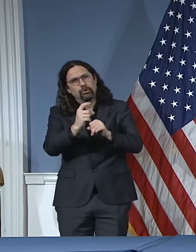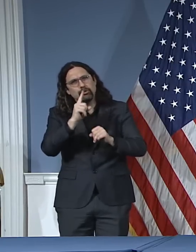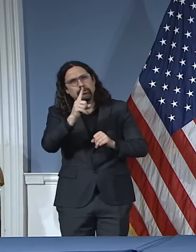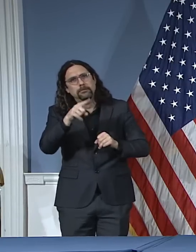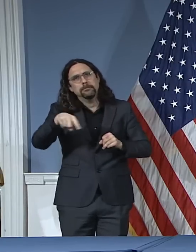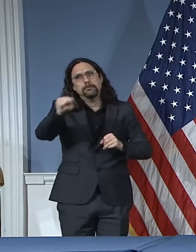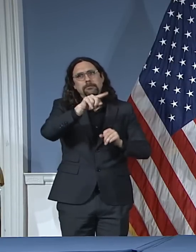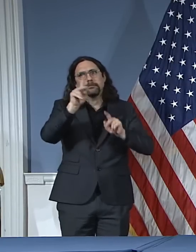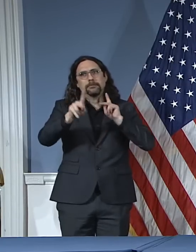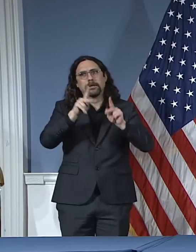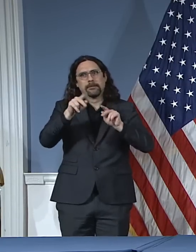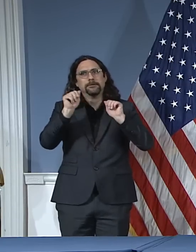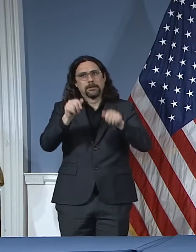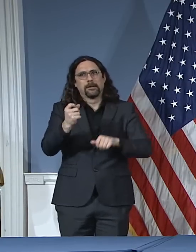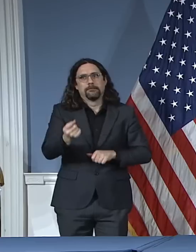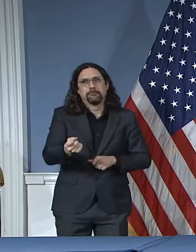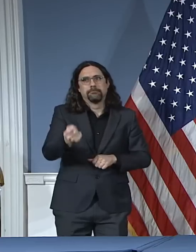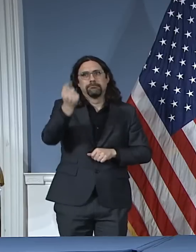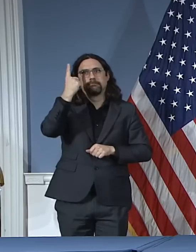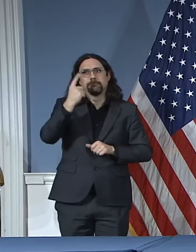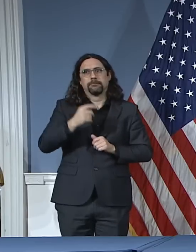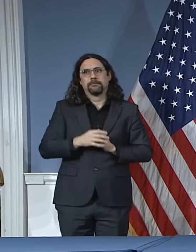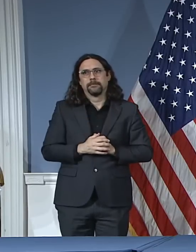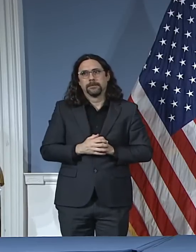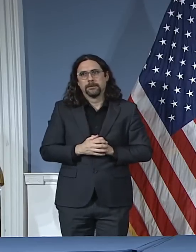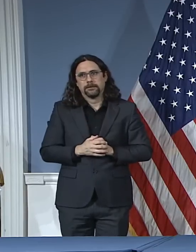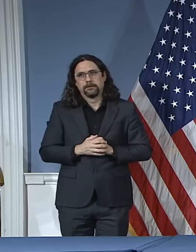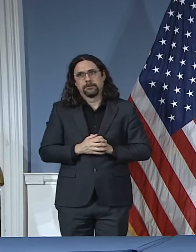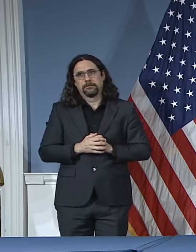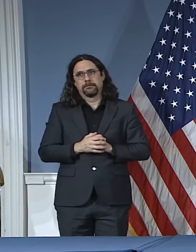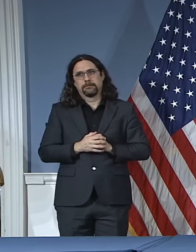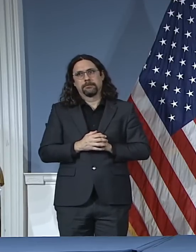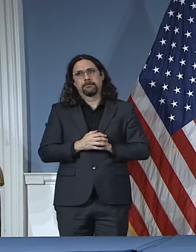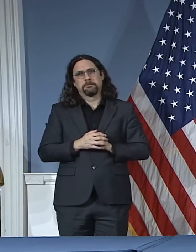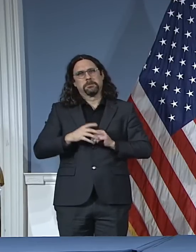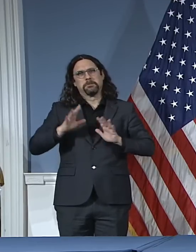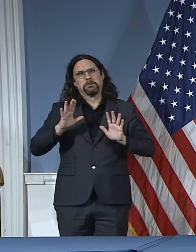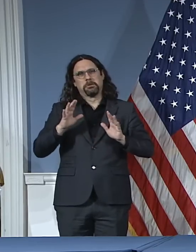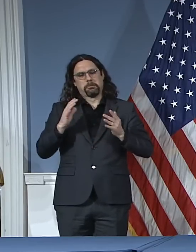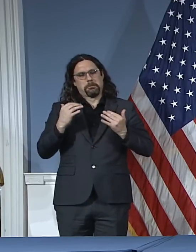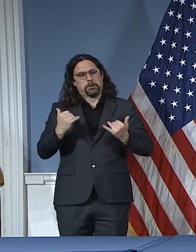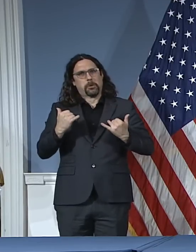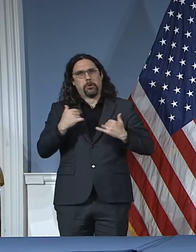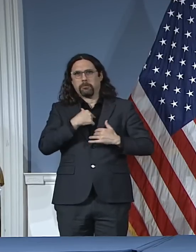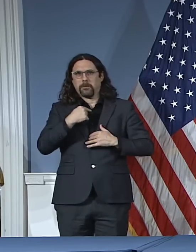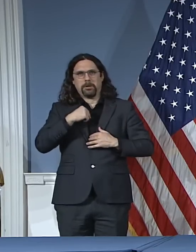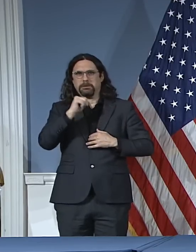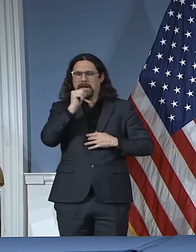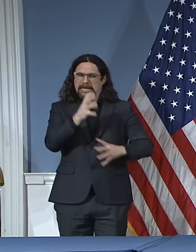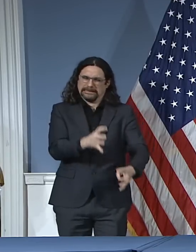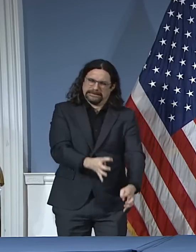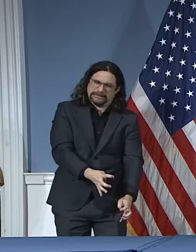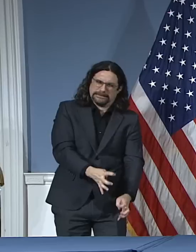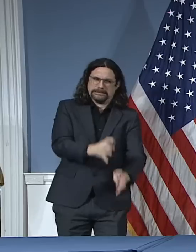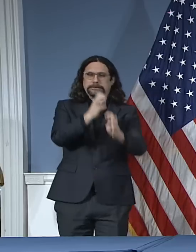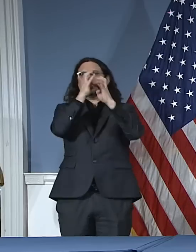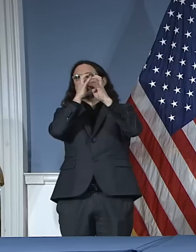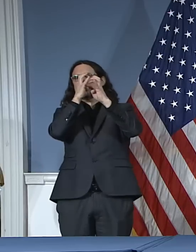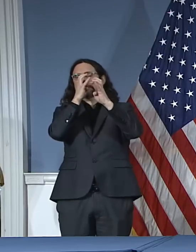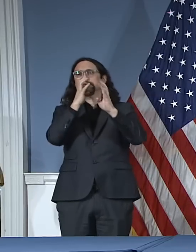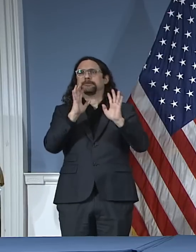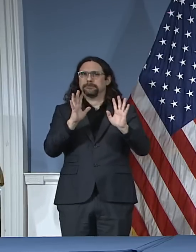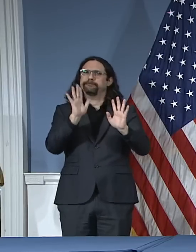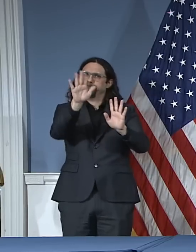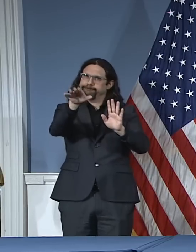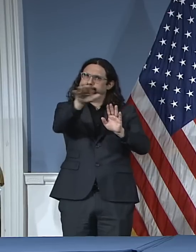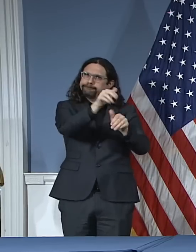get used to this. But I guarantee you we will enforce this new reality. And I think the vast majority